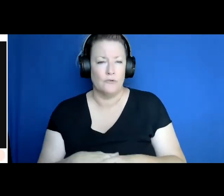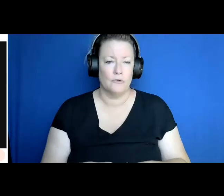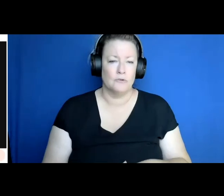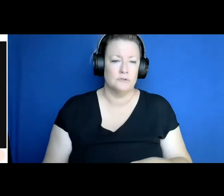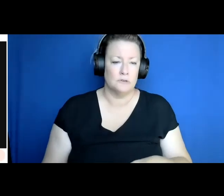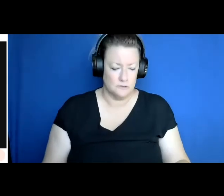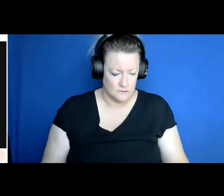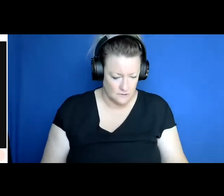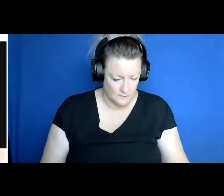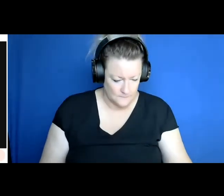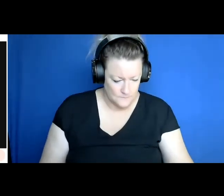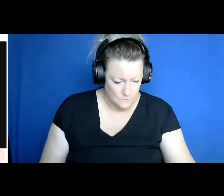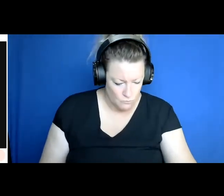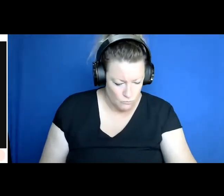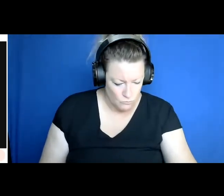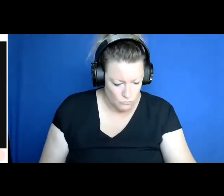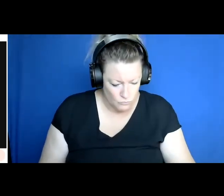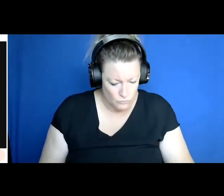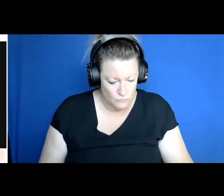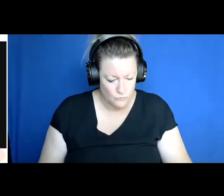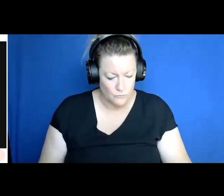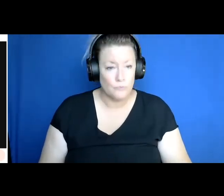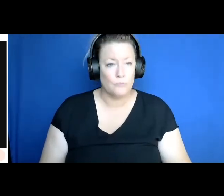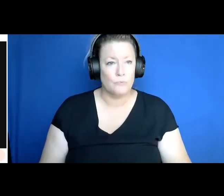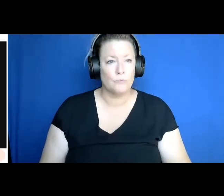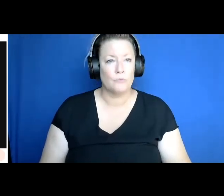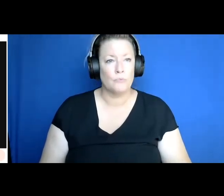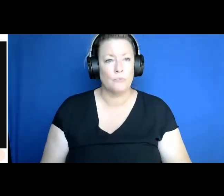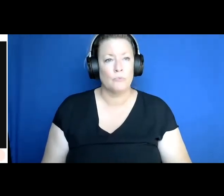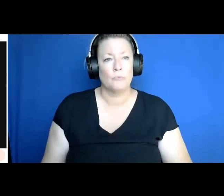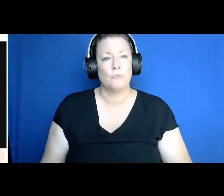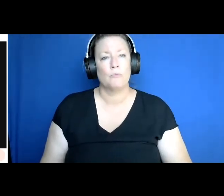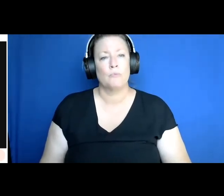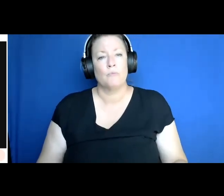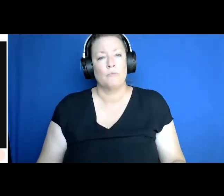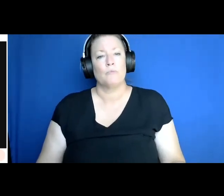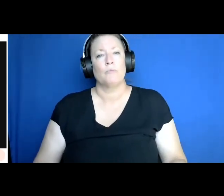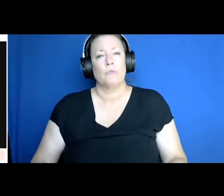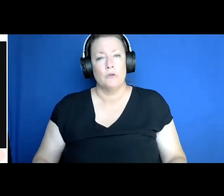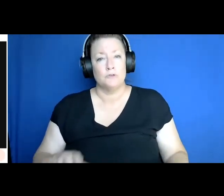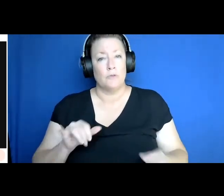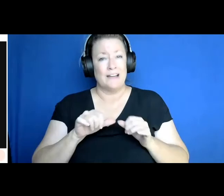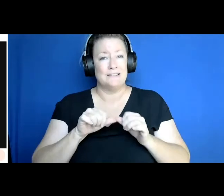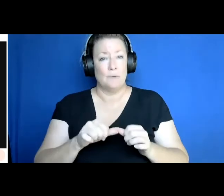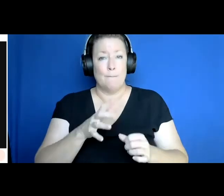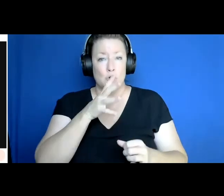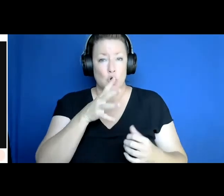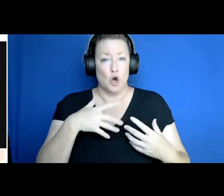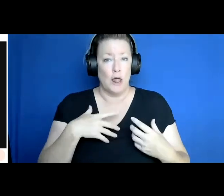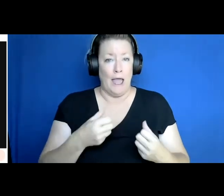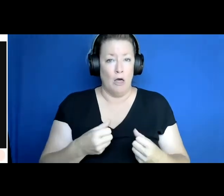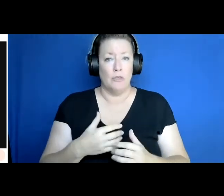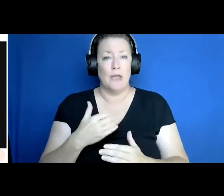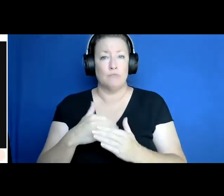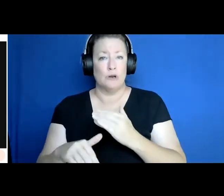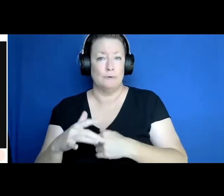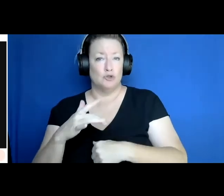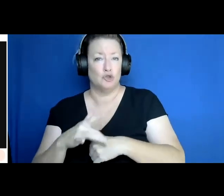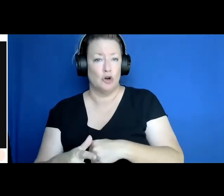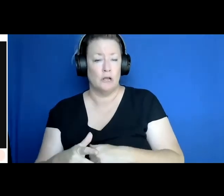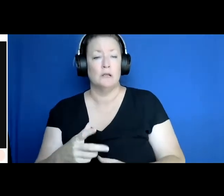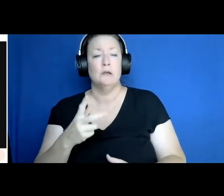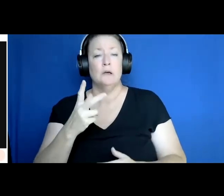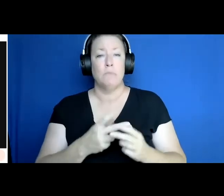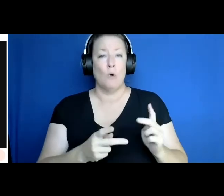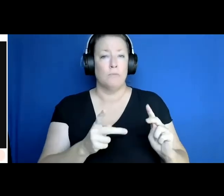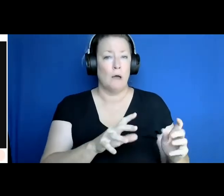So that concludes phase 2 maternal health and prematurity for both of our priority populations. And now we're going to move